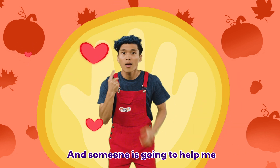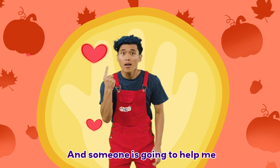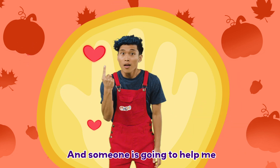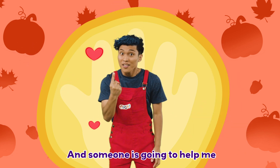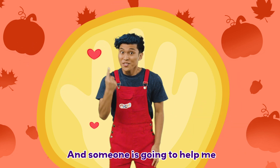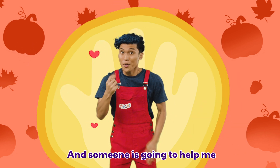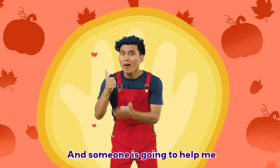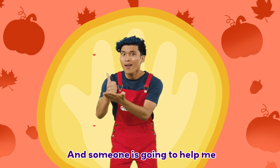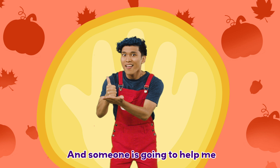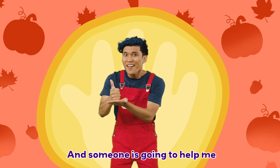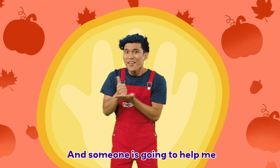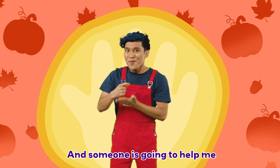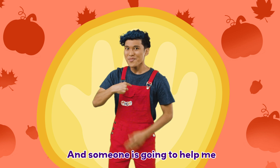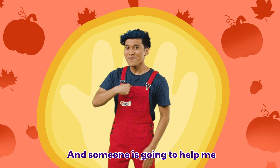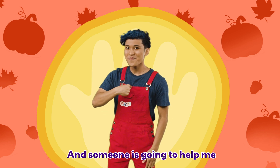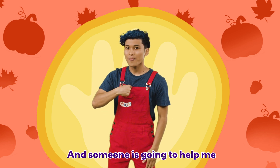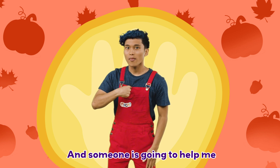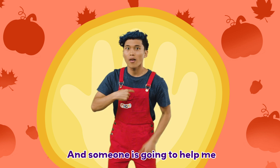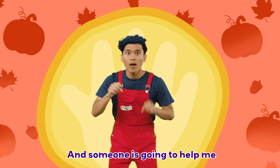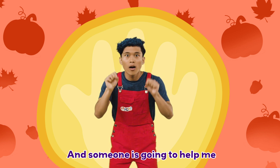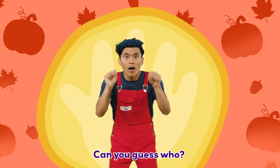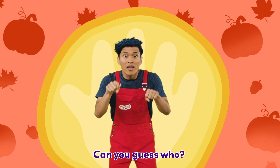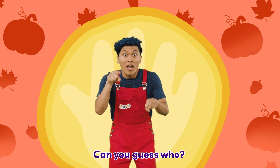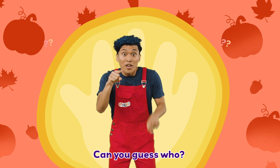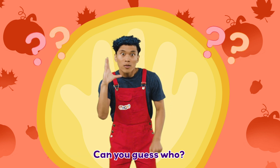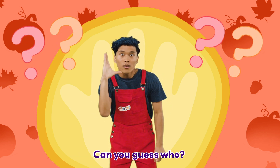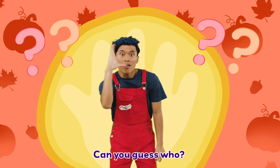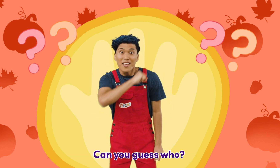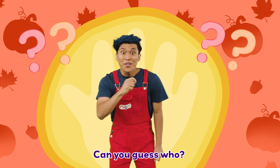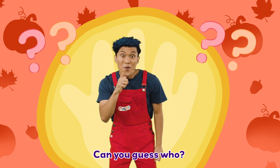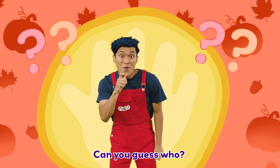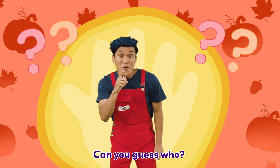And someone is gonna help me. Can you guess who?